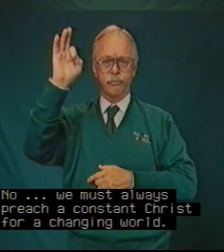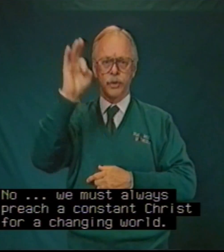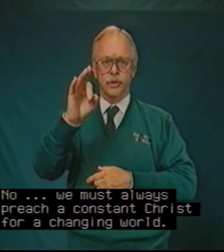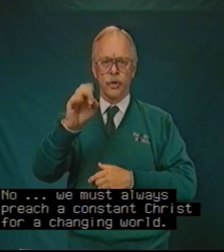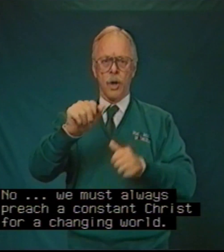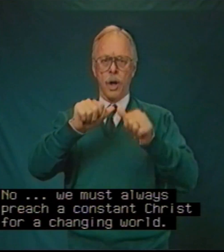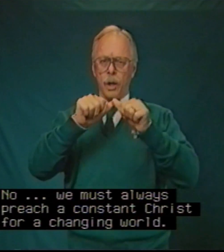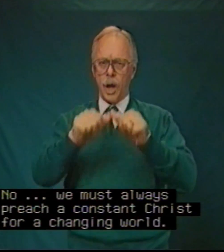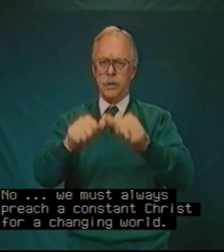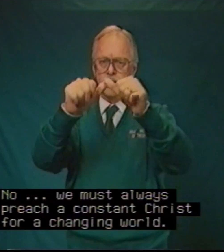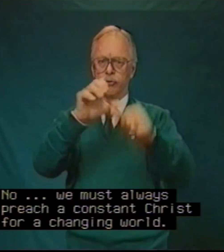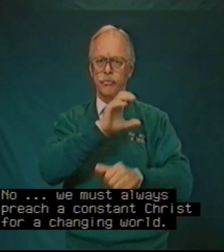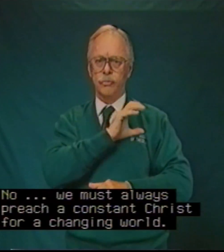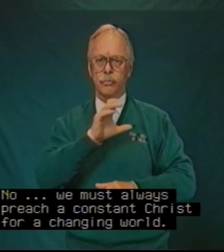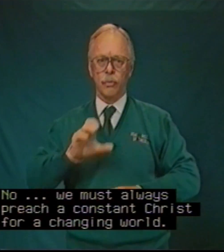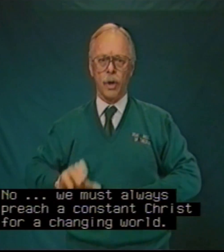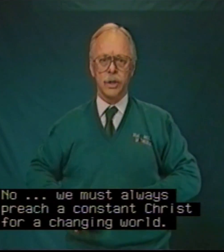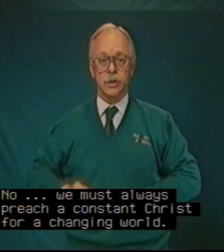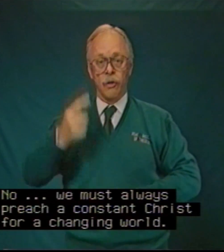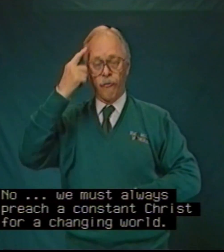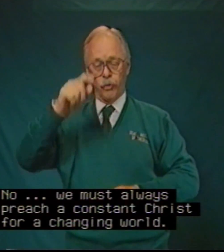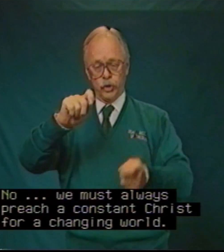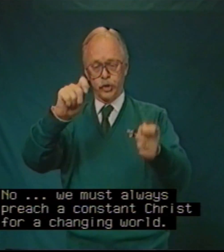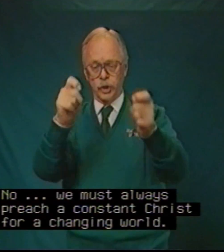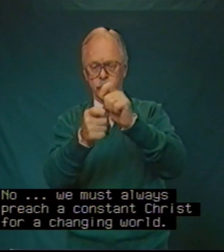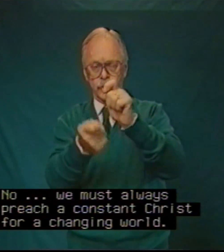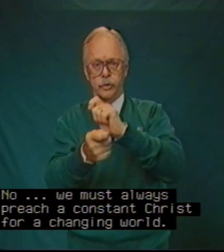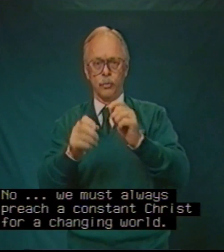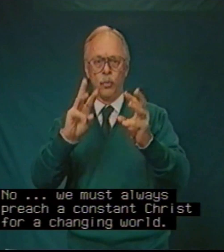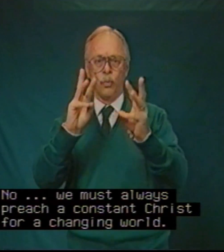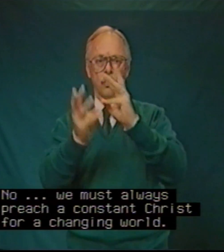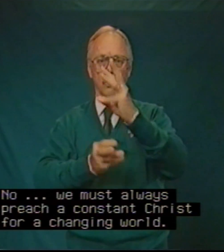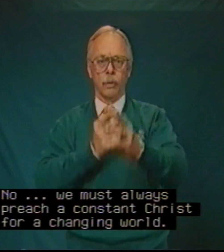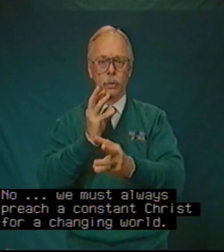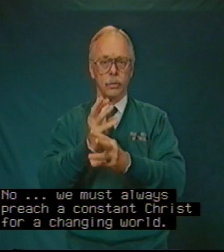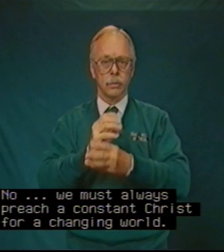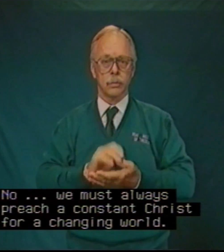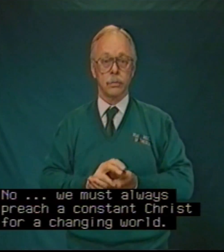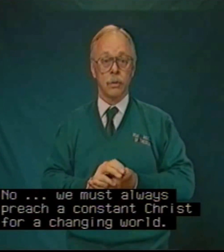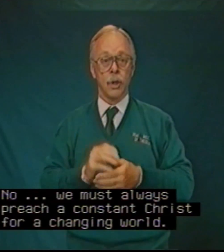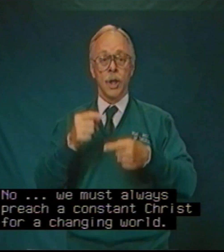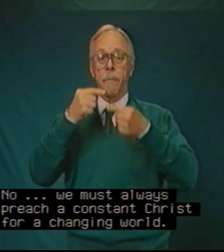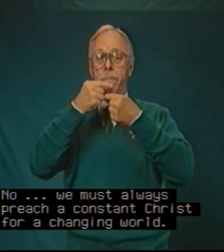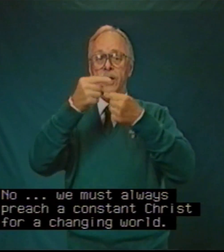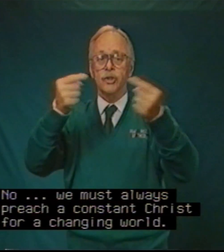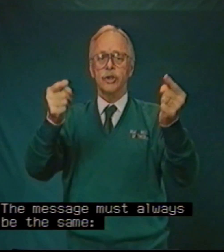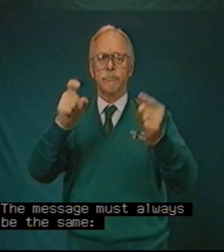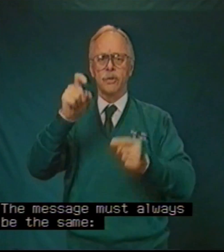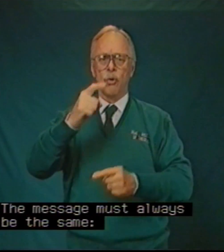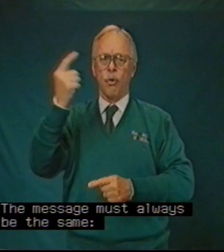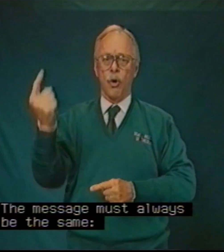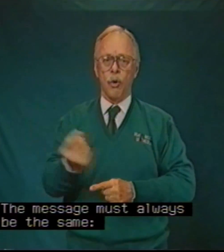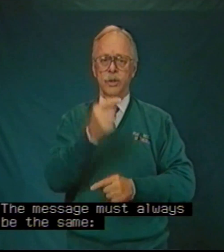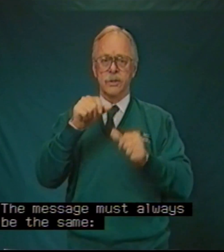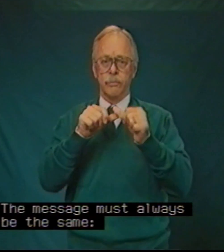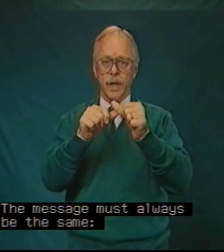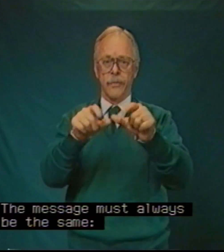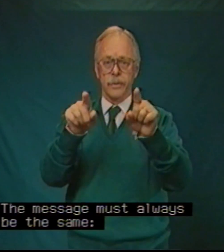No, we must always preach a constant Christ for changing world. The message must always be